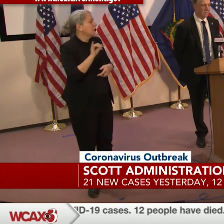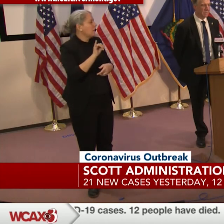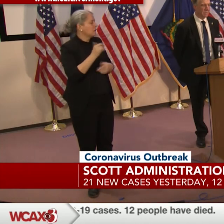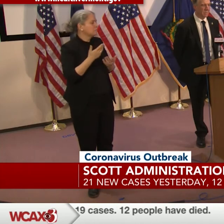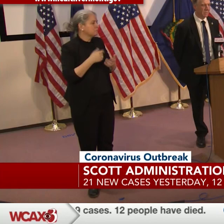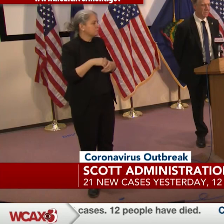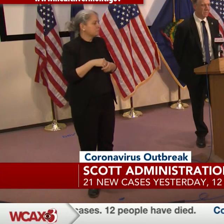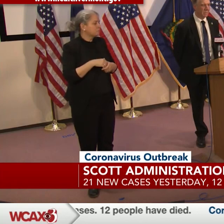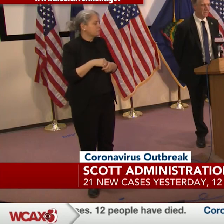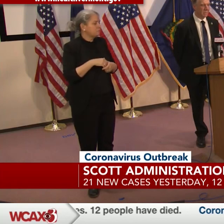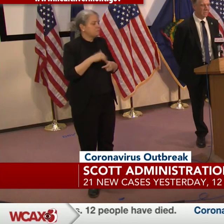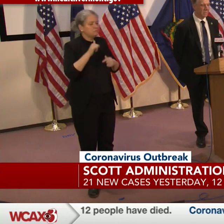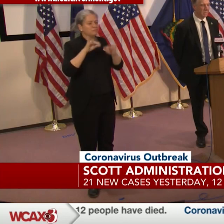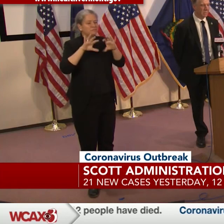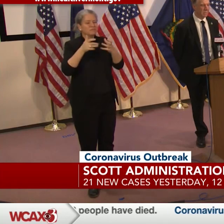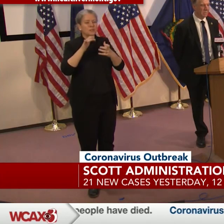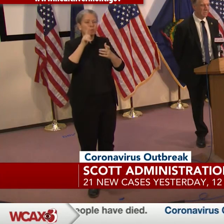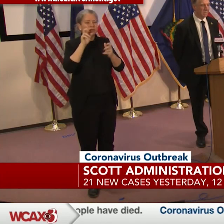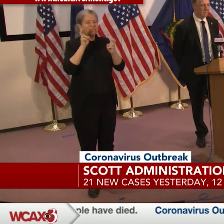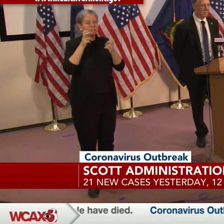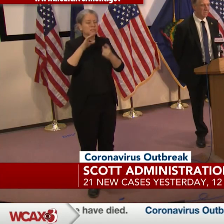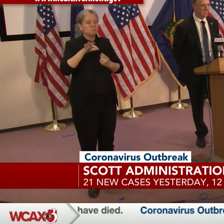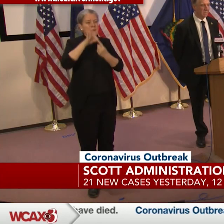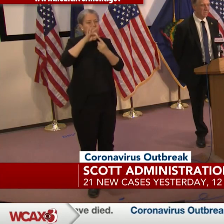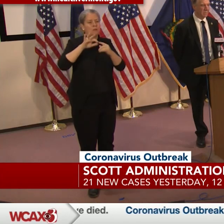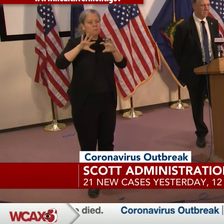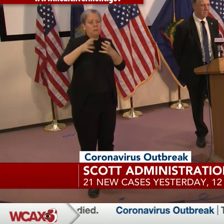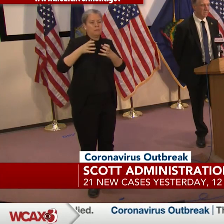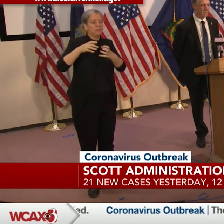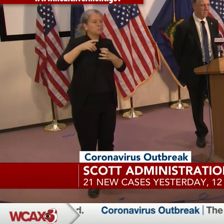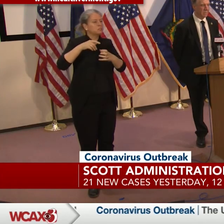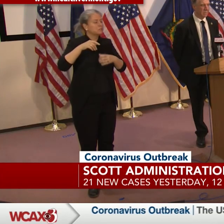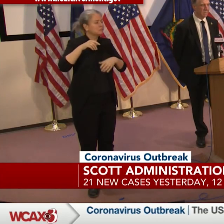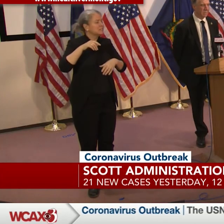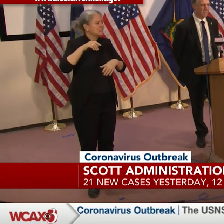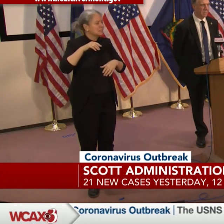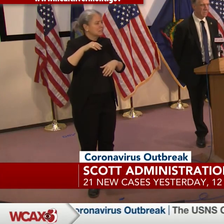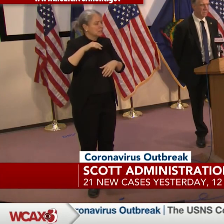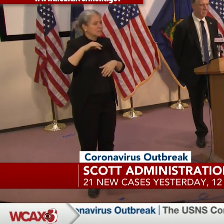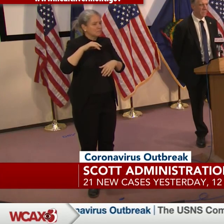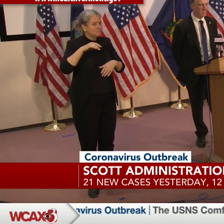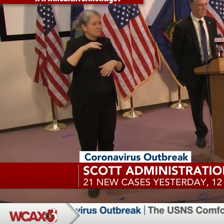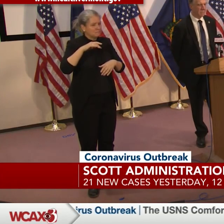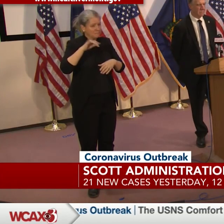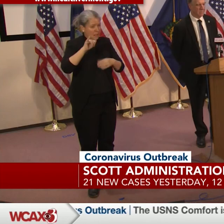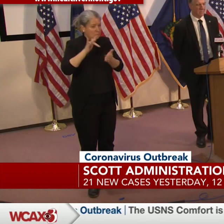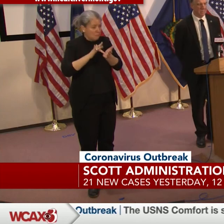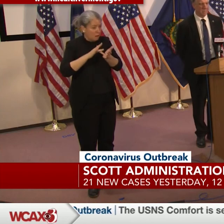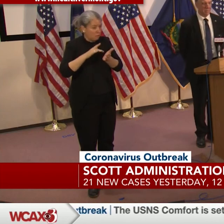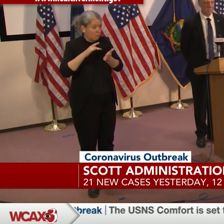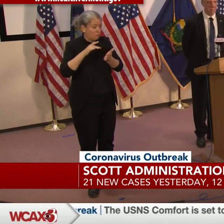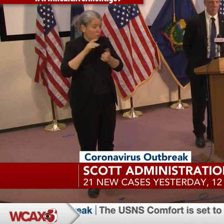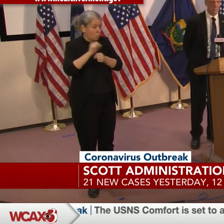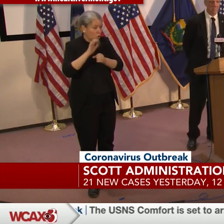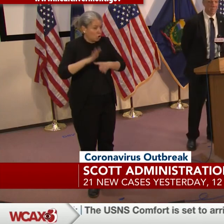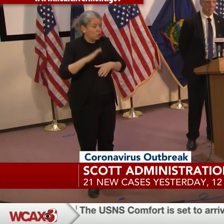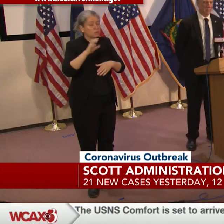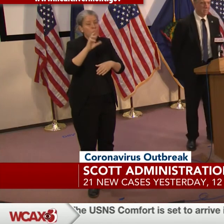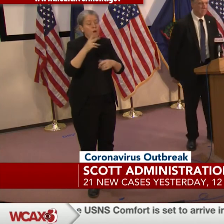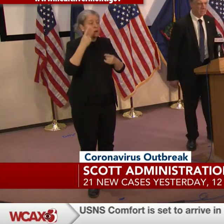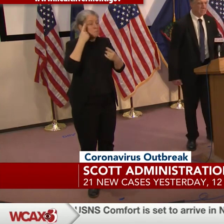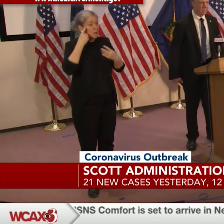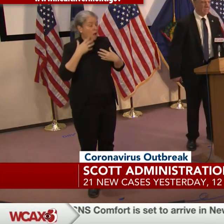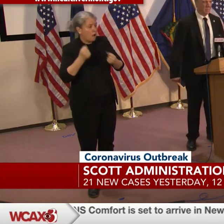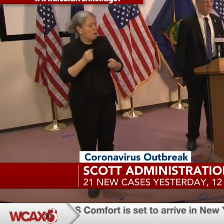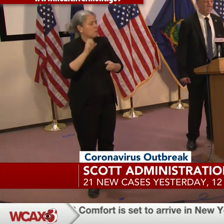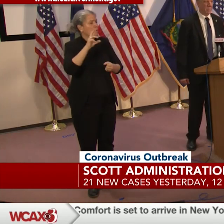there's this category, the special population surge. And those are areas, a wide array of areas like mental health